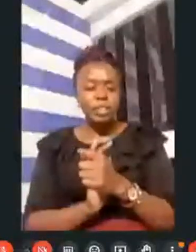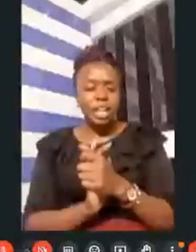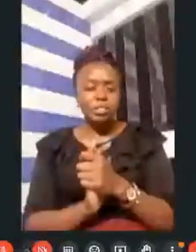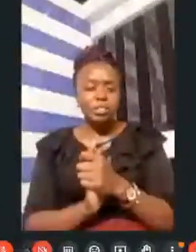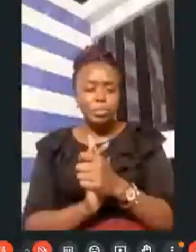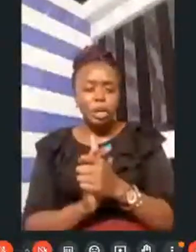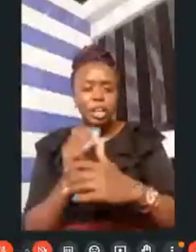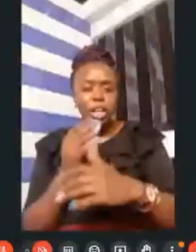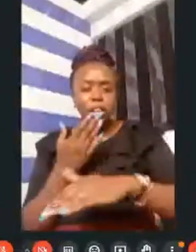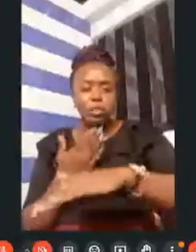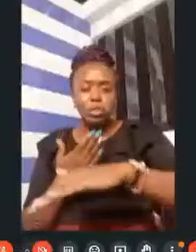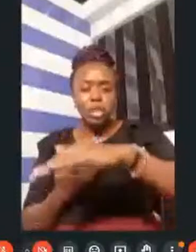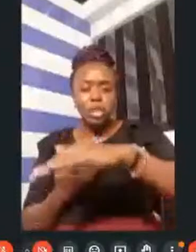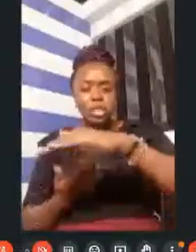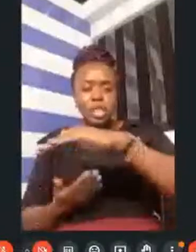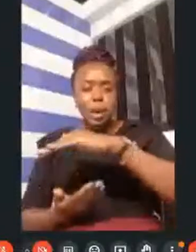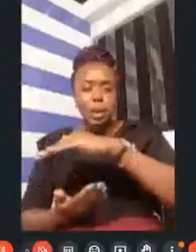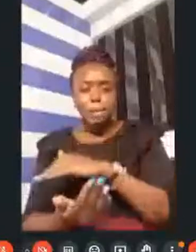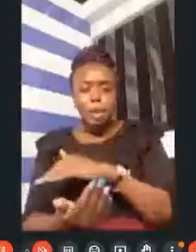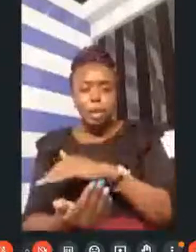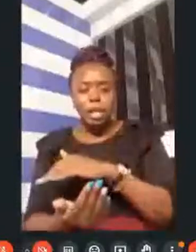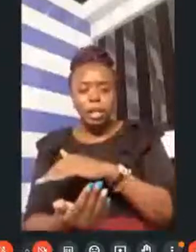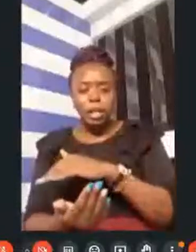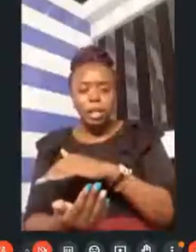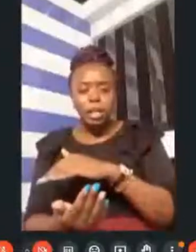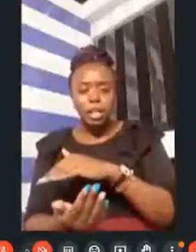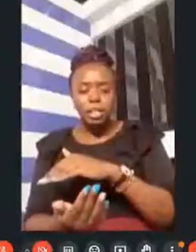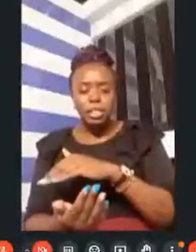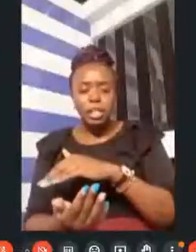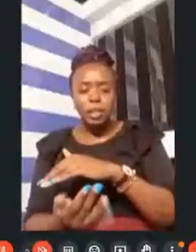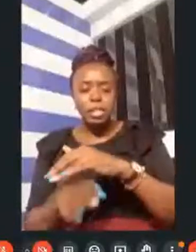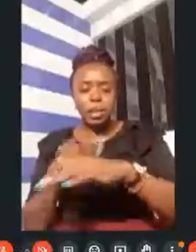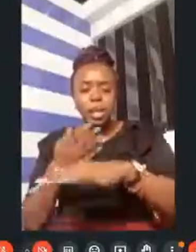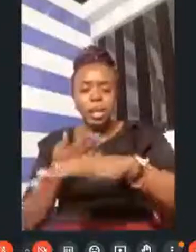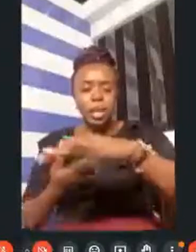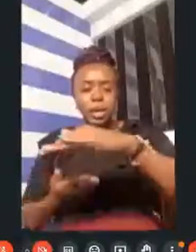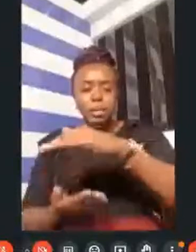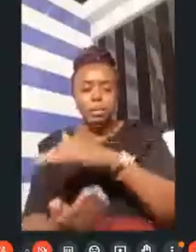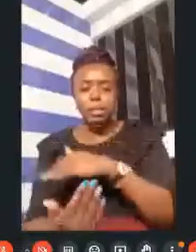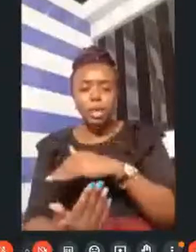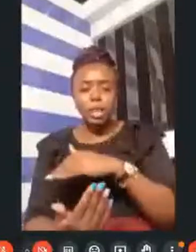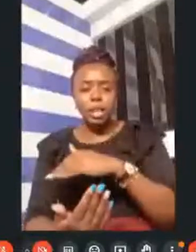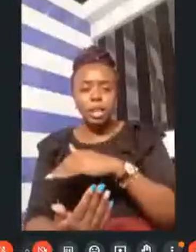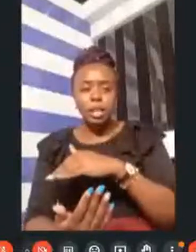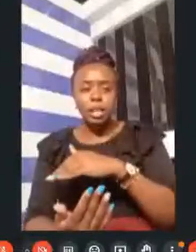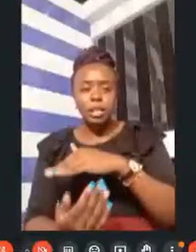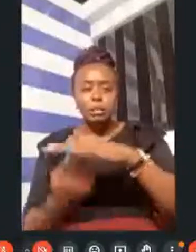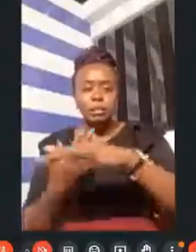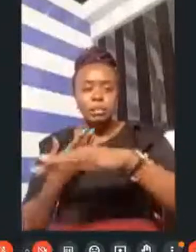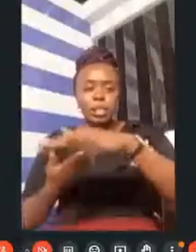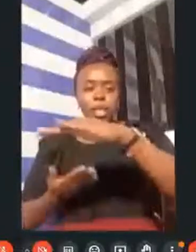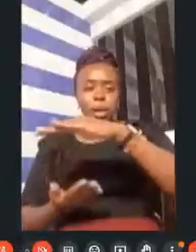have the sign for morning. So it's morning. Sawa sawa. Morning,